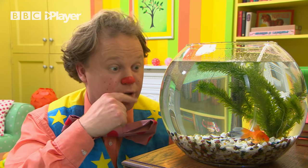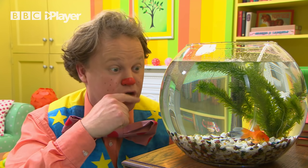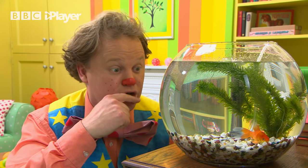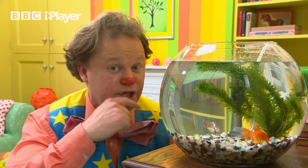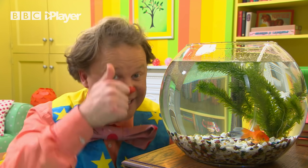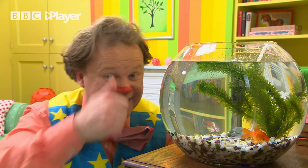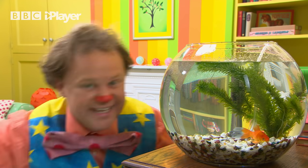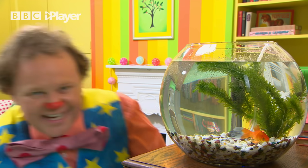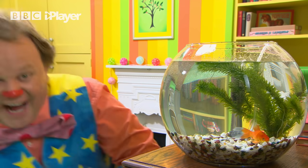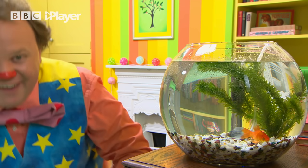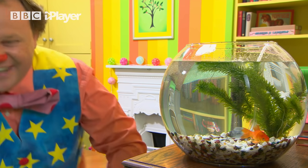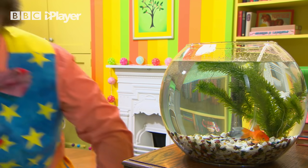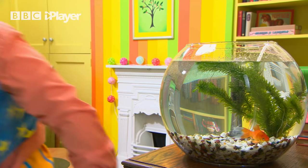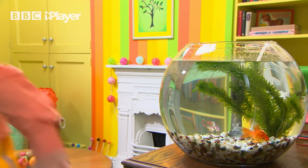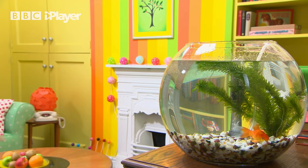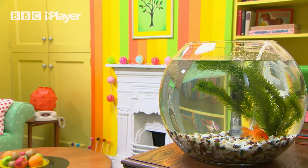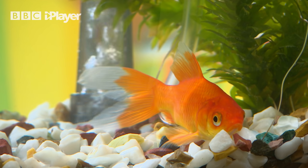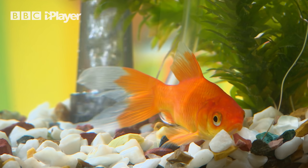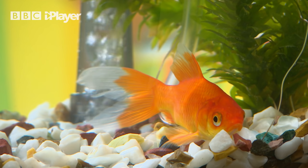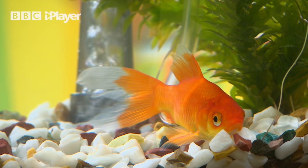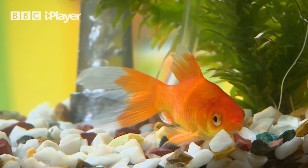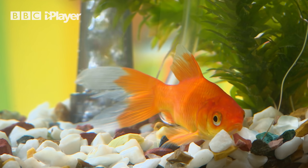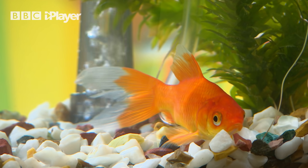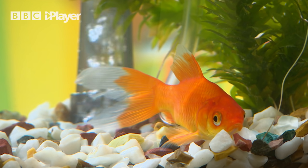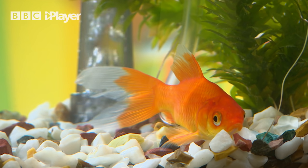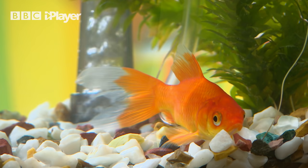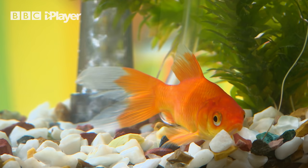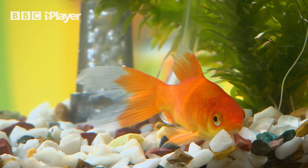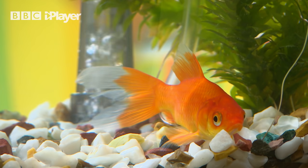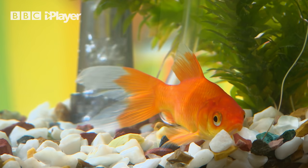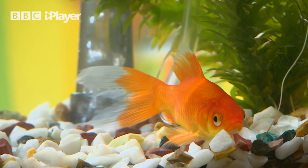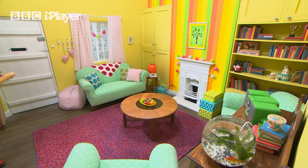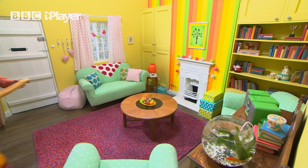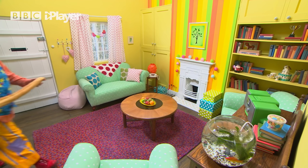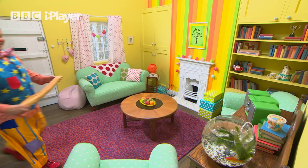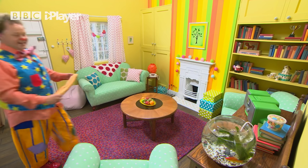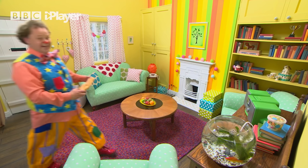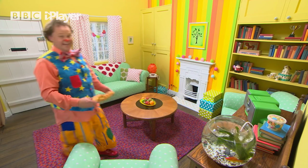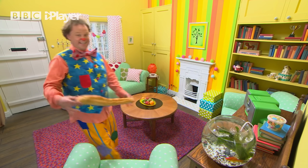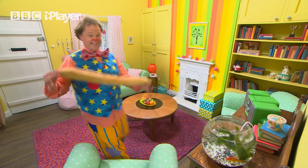Woohoo! Bye. Mm-hmm.